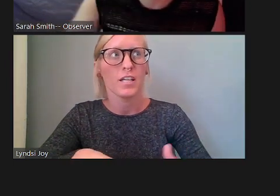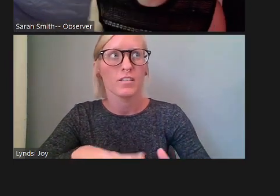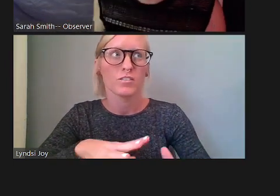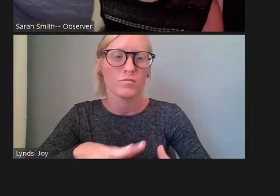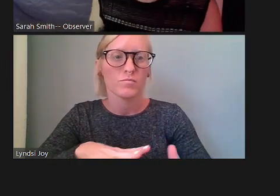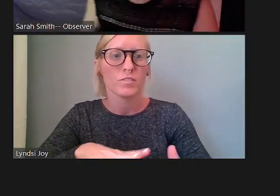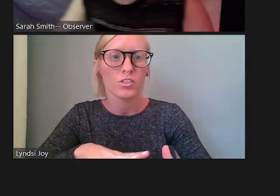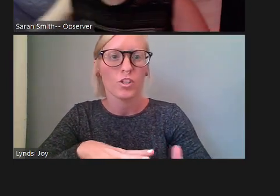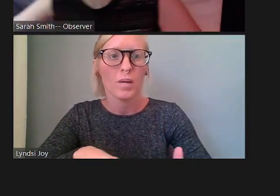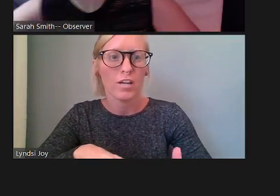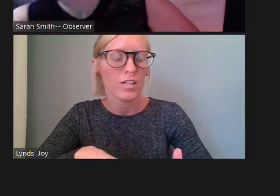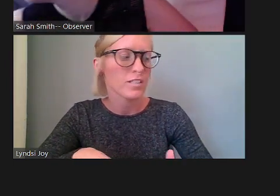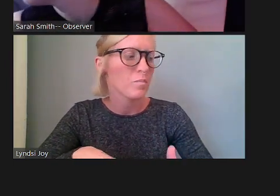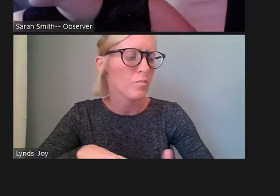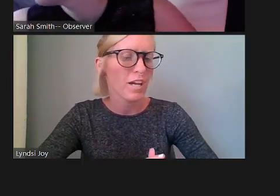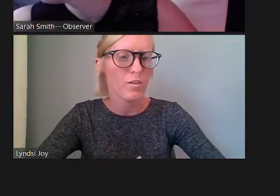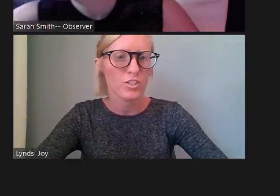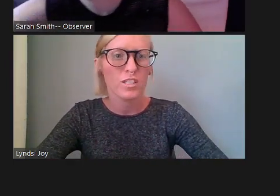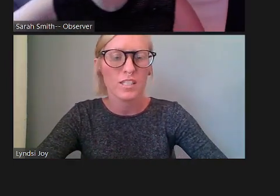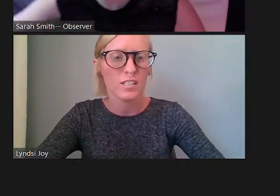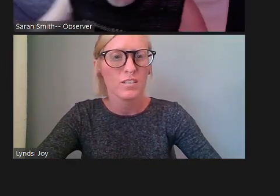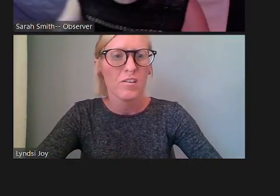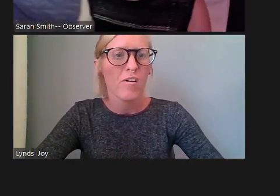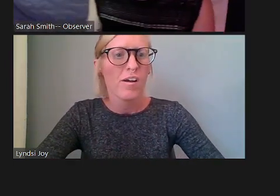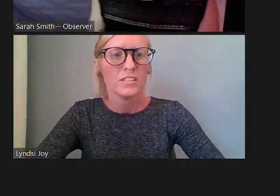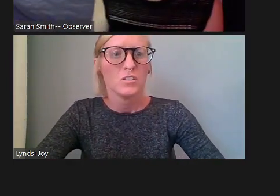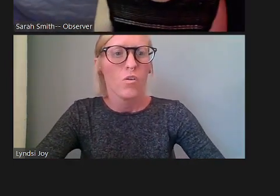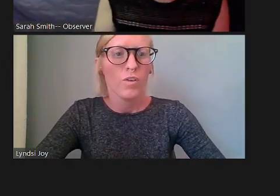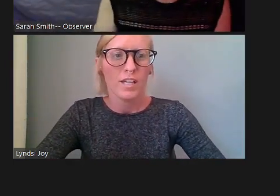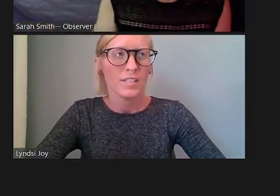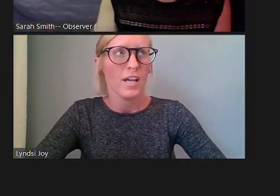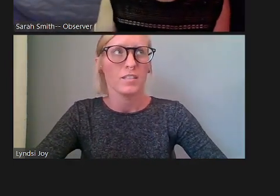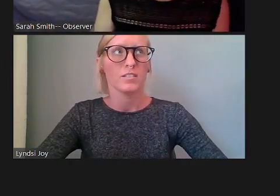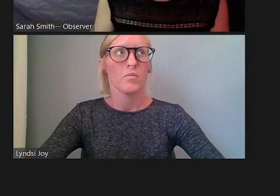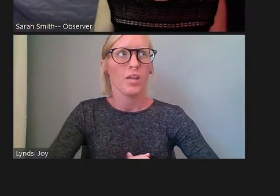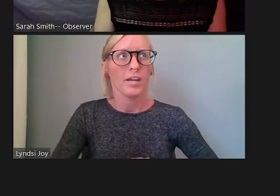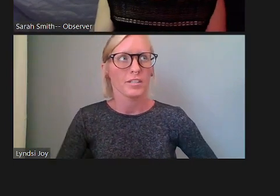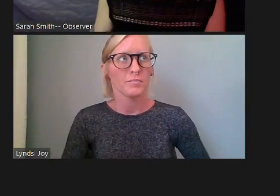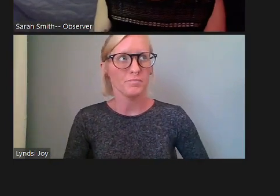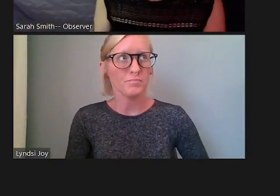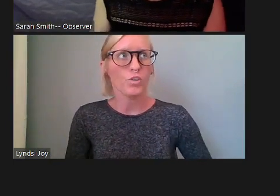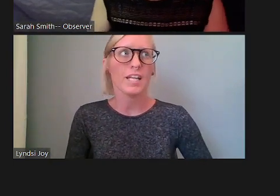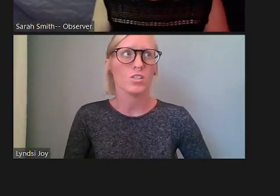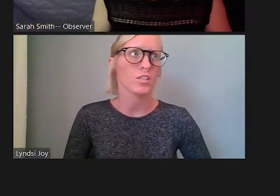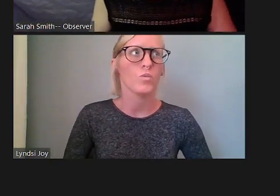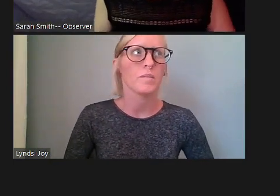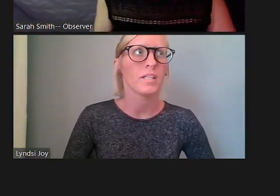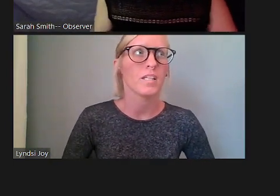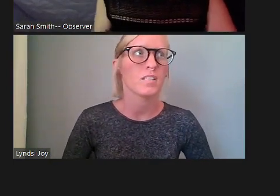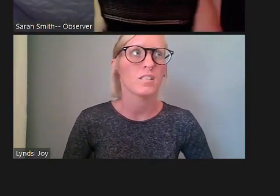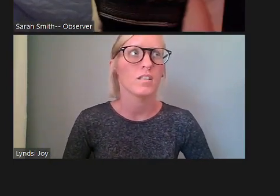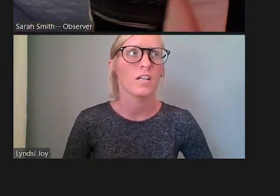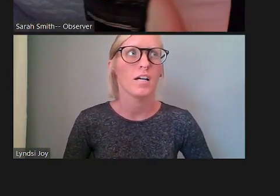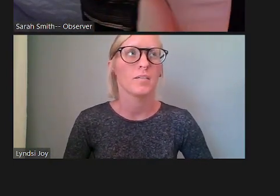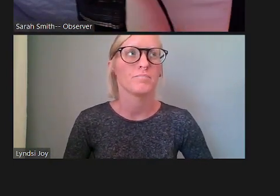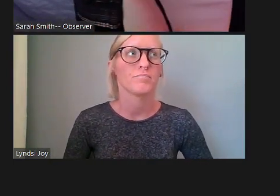safe and like your parents. You remember that question is like right at the end, like right at like 20